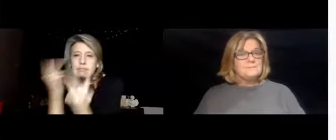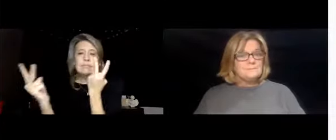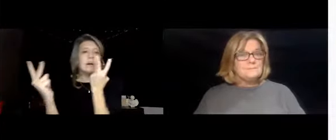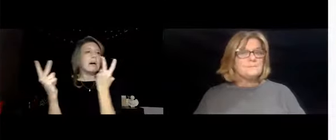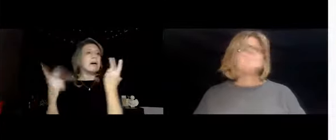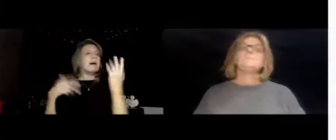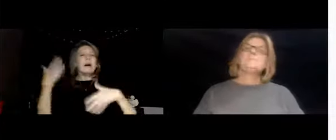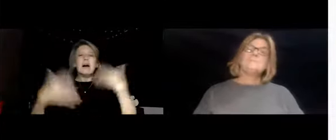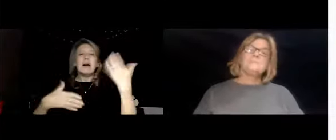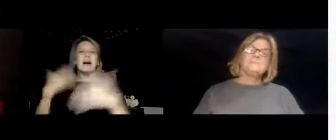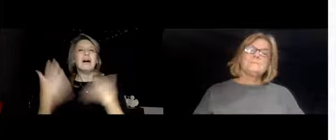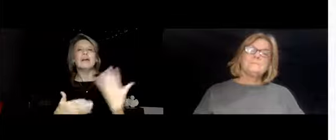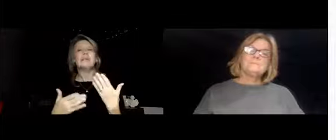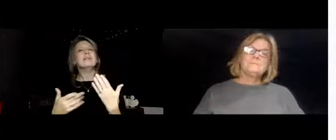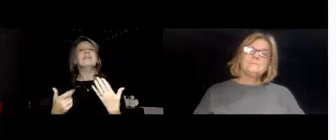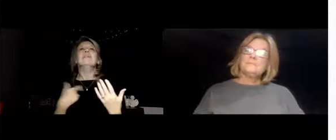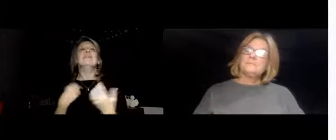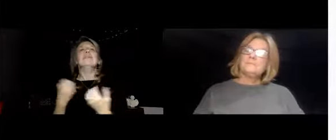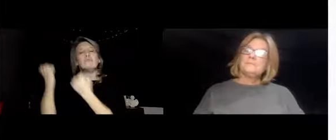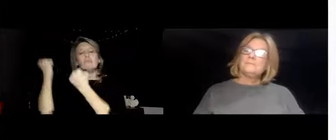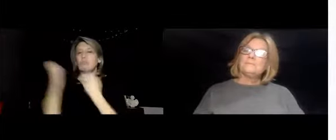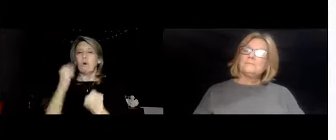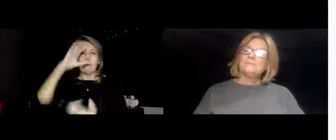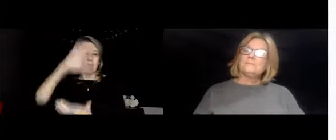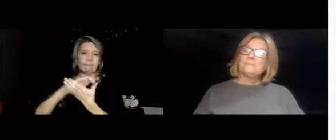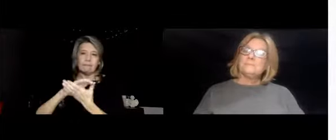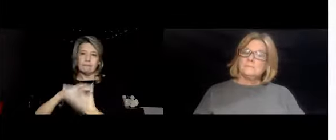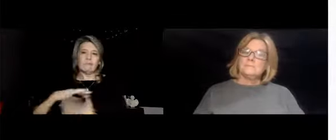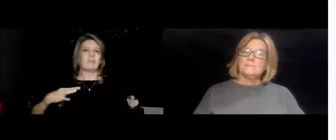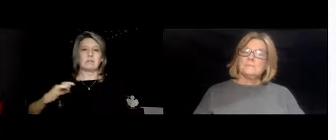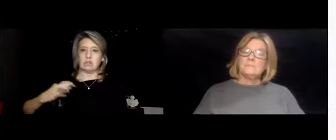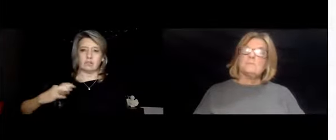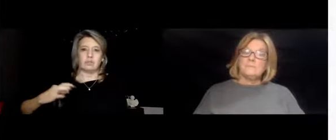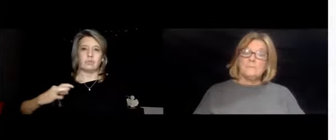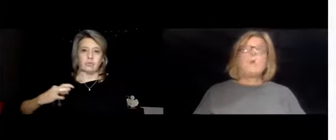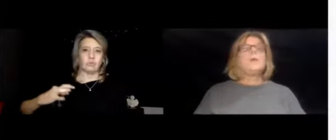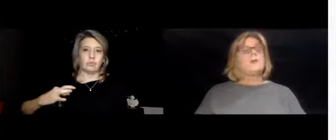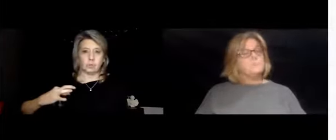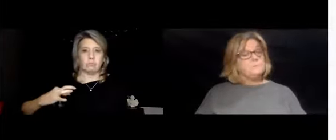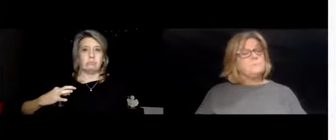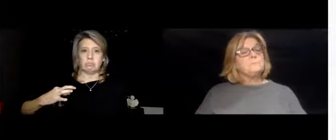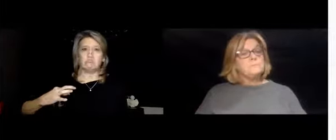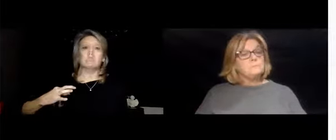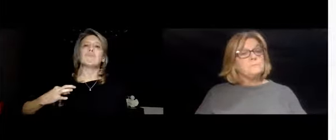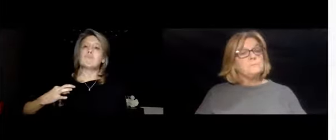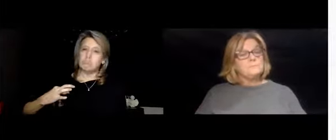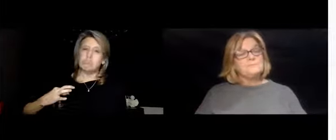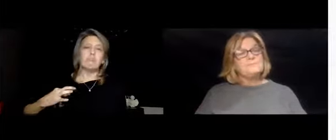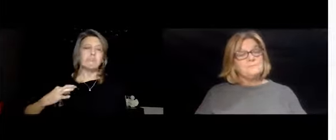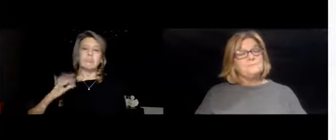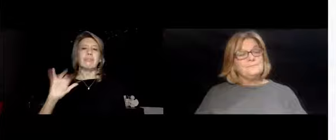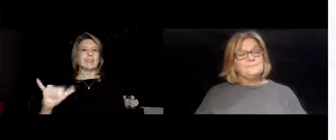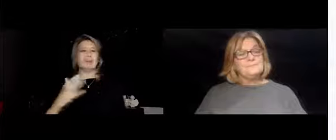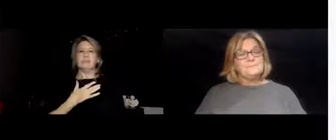And I have seen many things happen in situation, and I'm of the strong belief that one should volunteer.